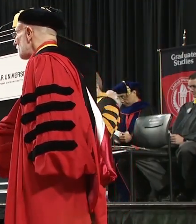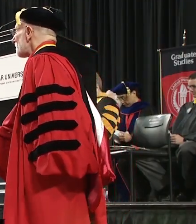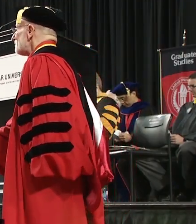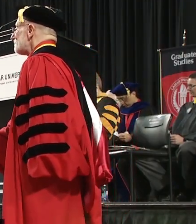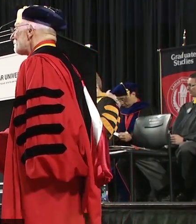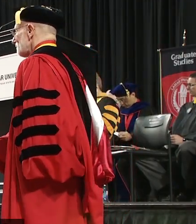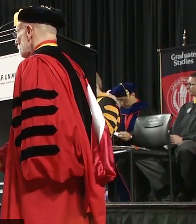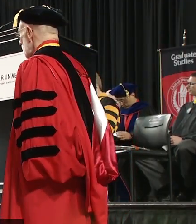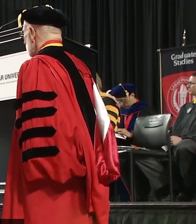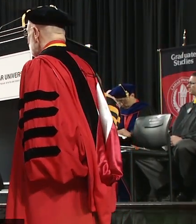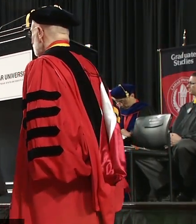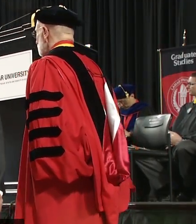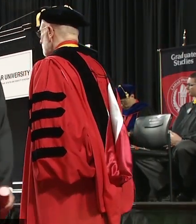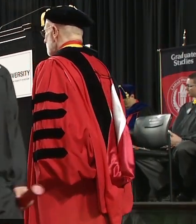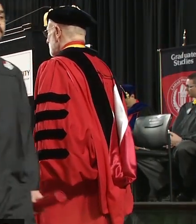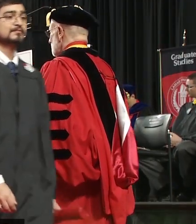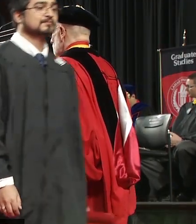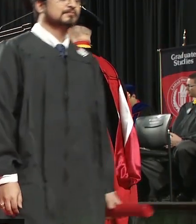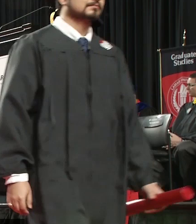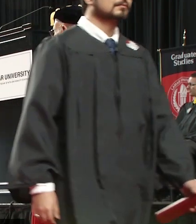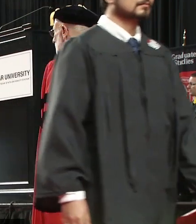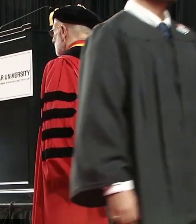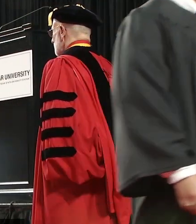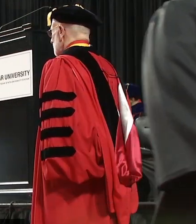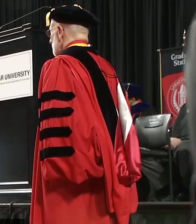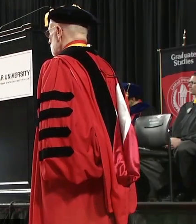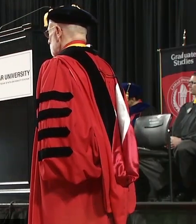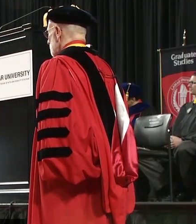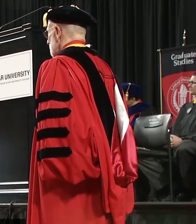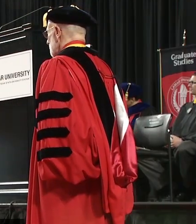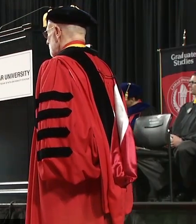Briley Jace Myers.